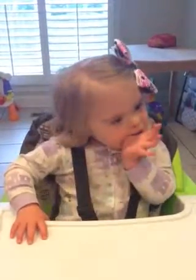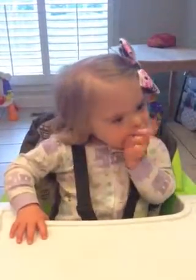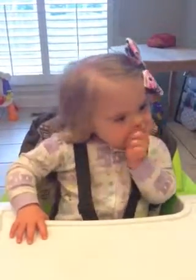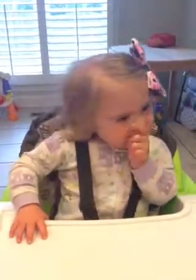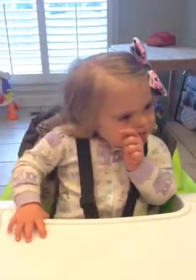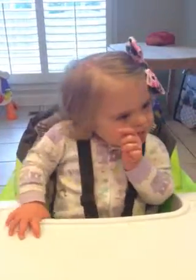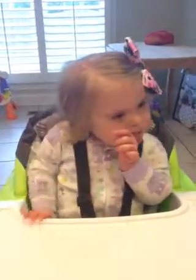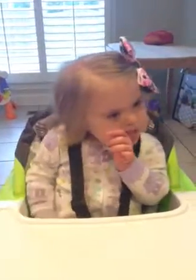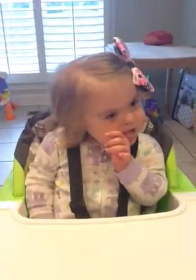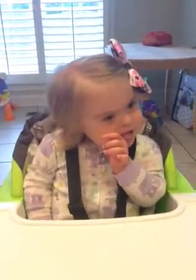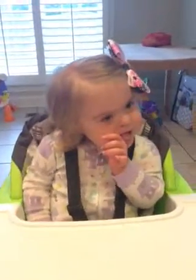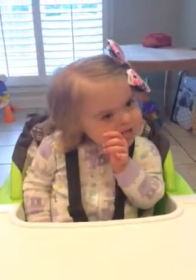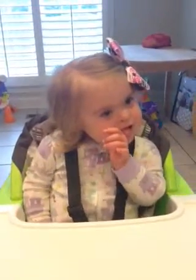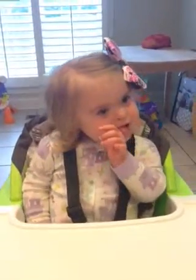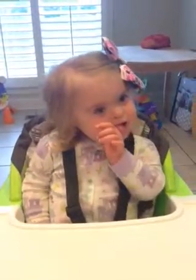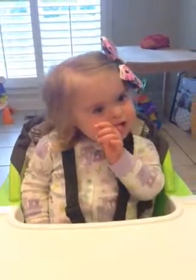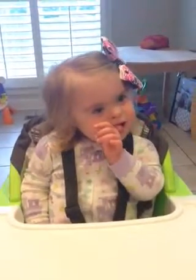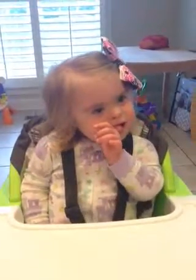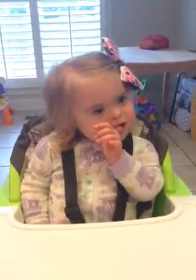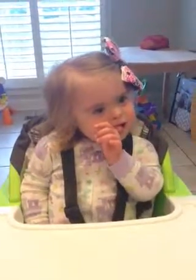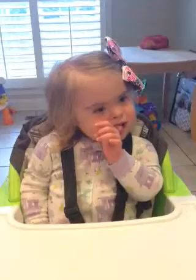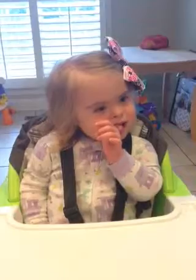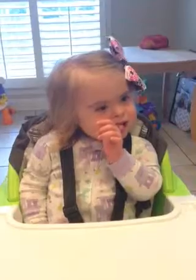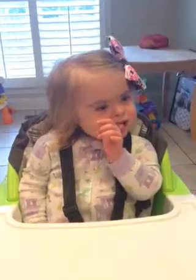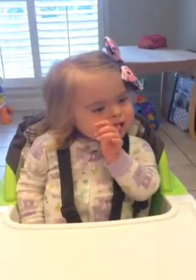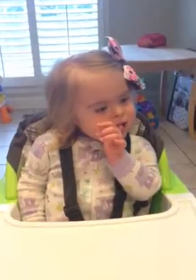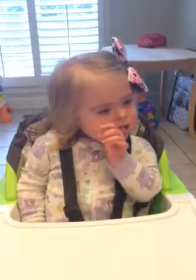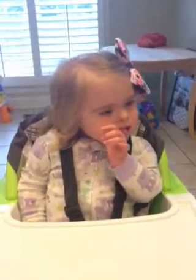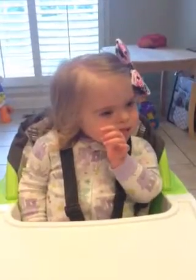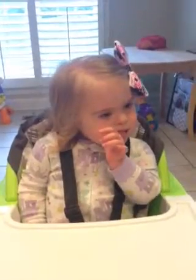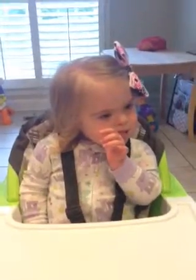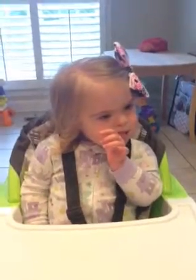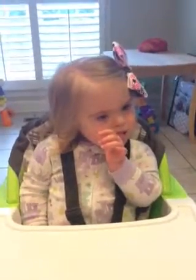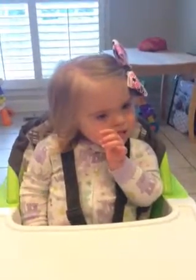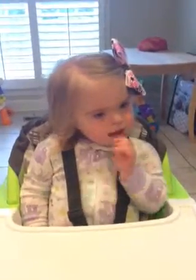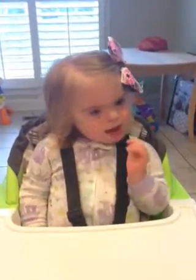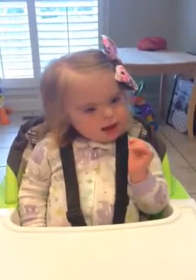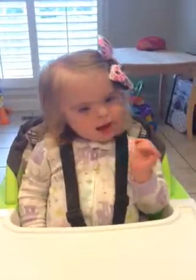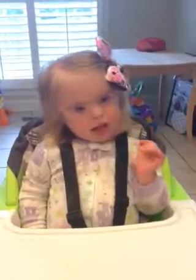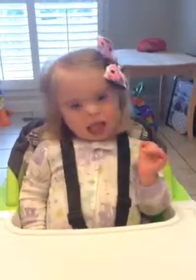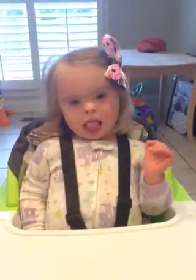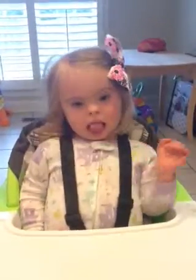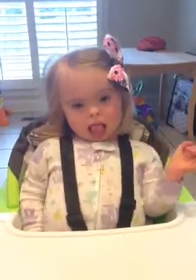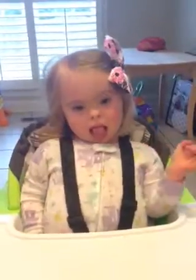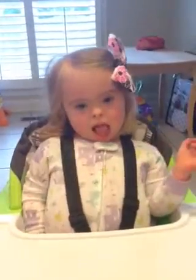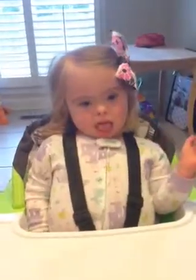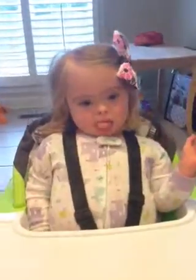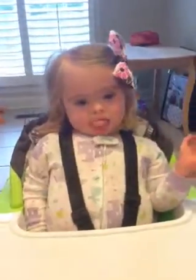Thank you. Good job. And we also know, I